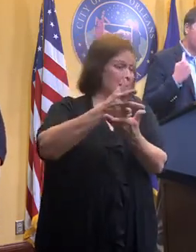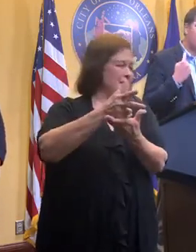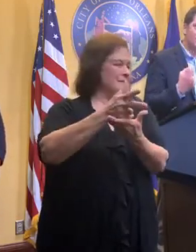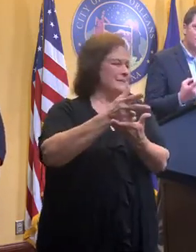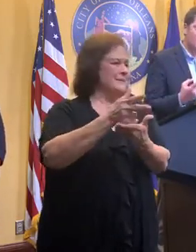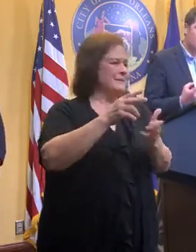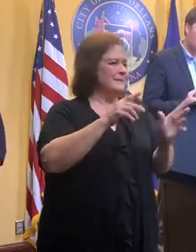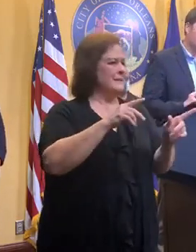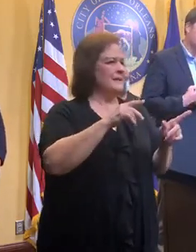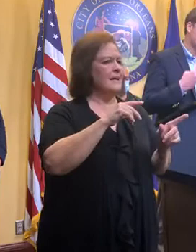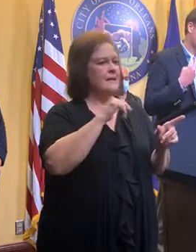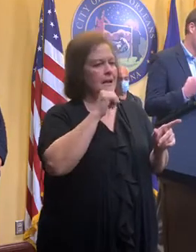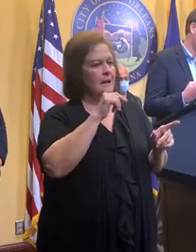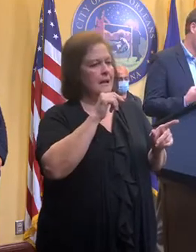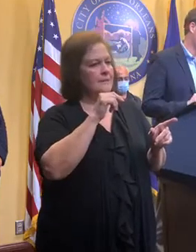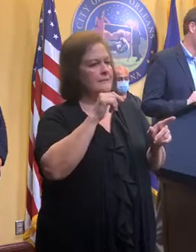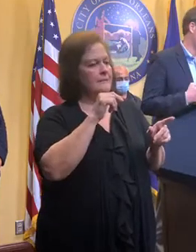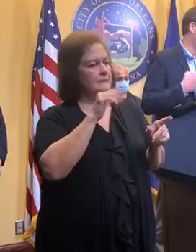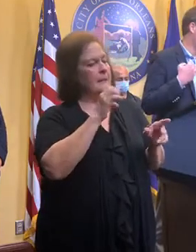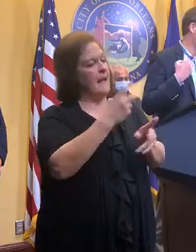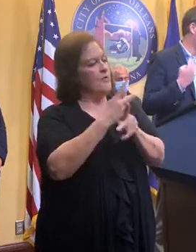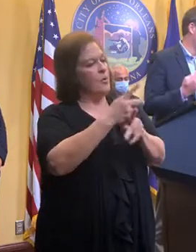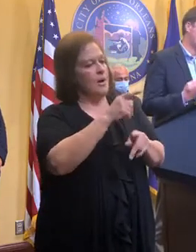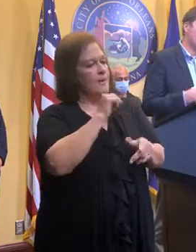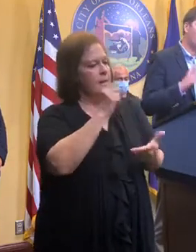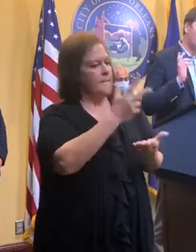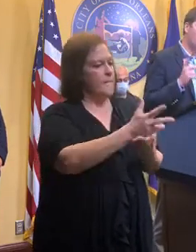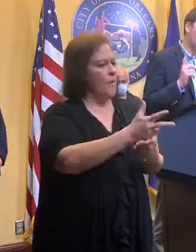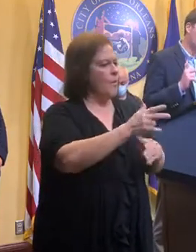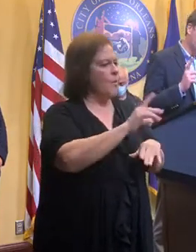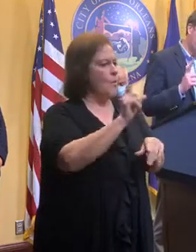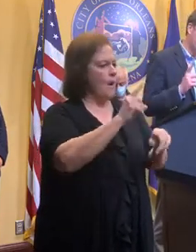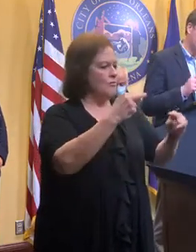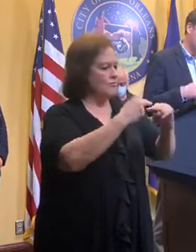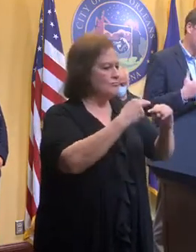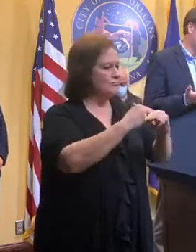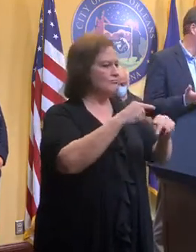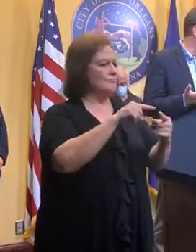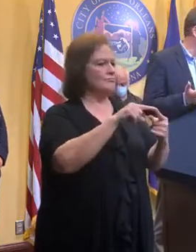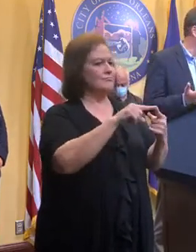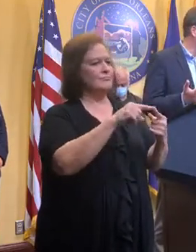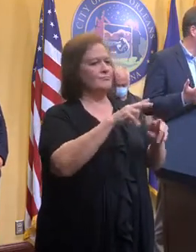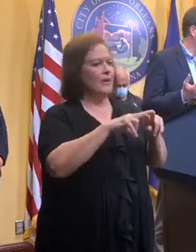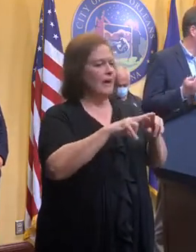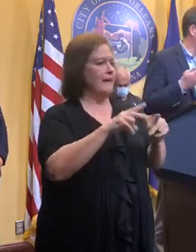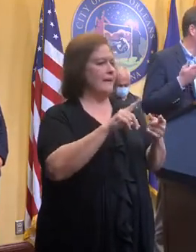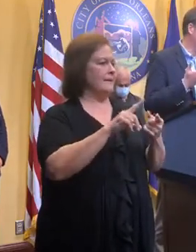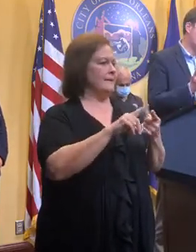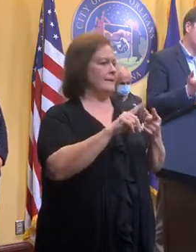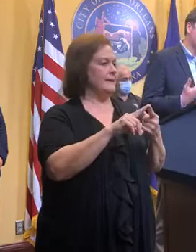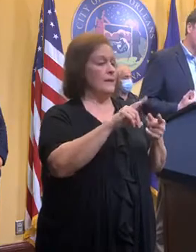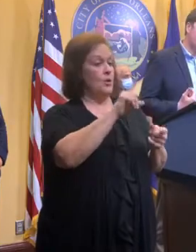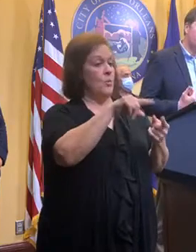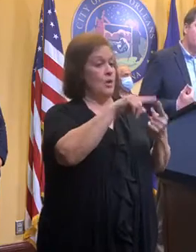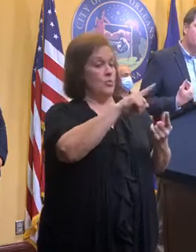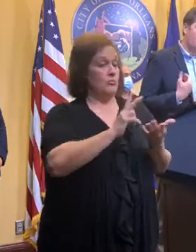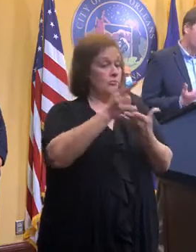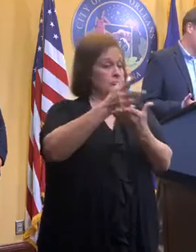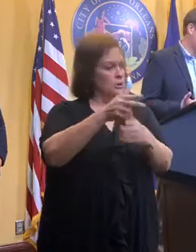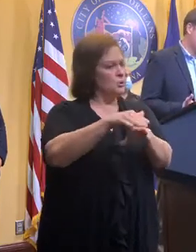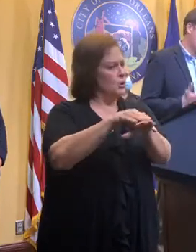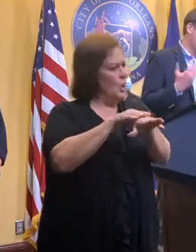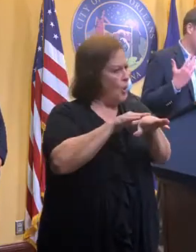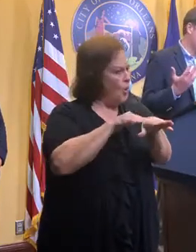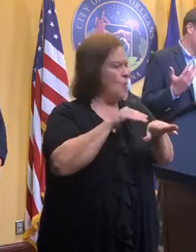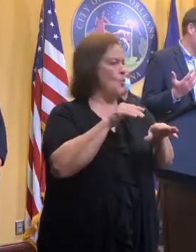avoid any RTA tracks, intersections. Don't park on the walking paths and drive slowly. Once you leave,